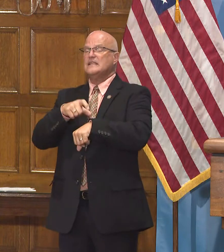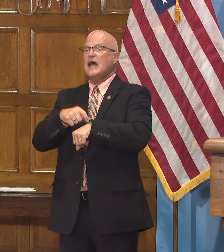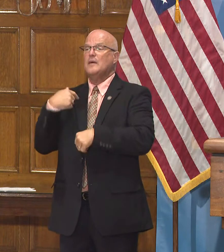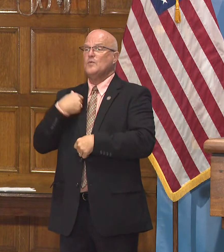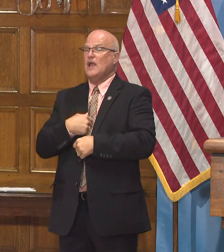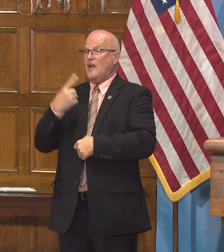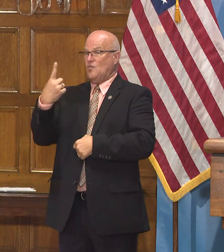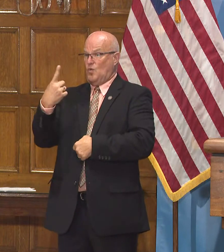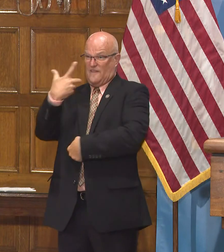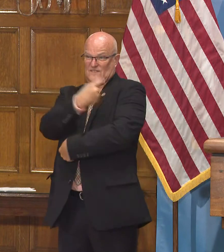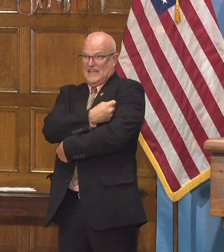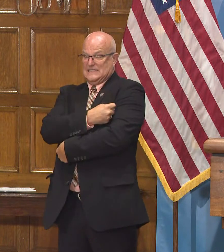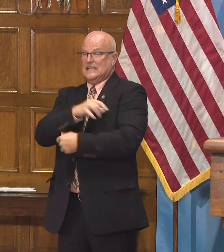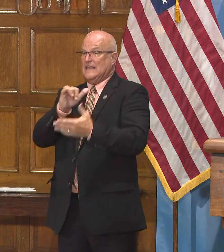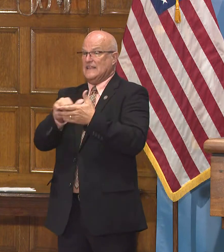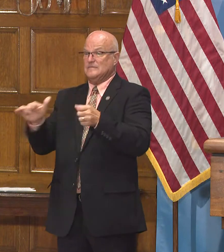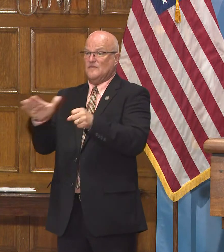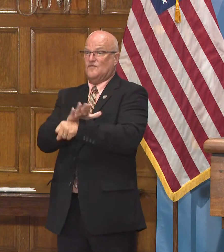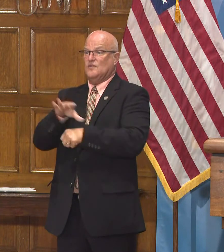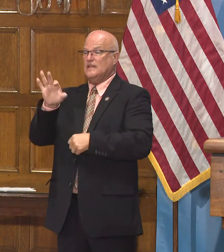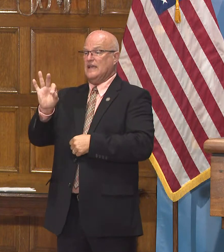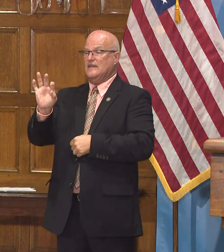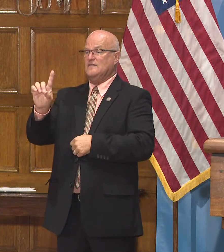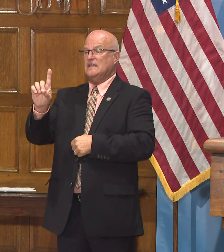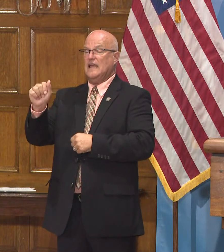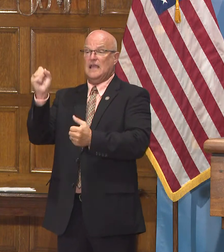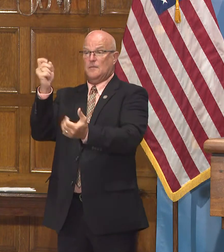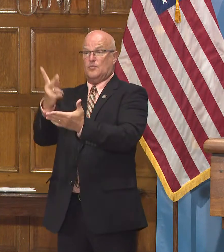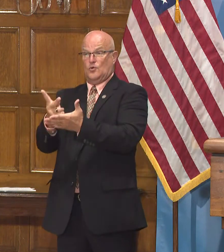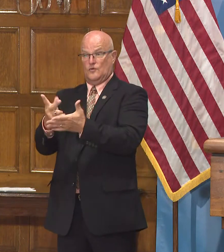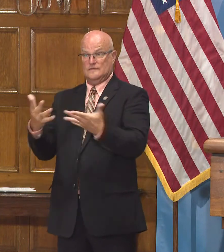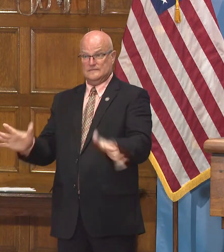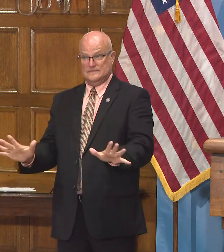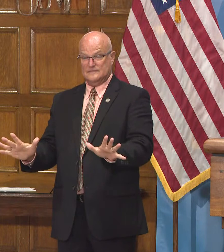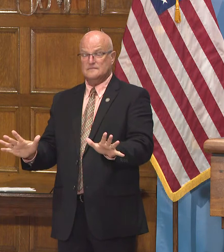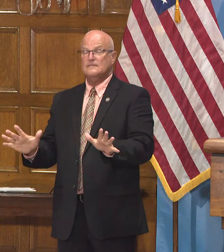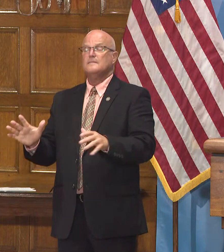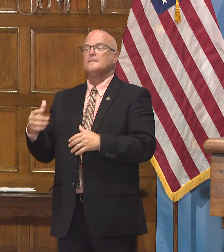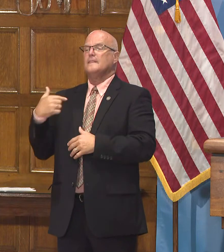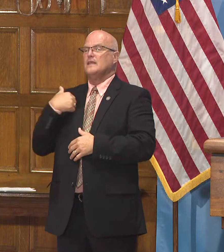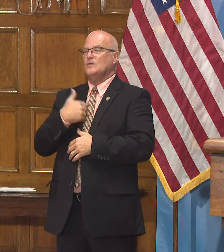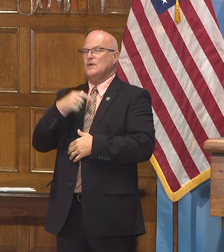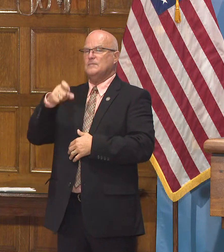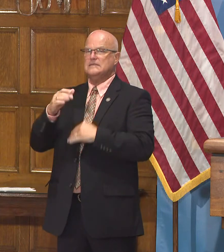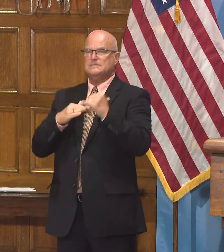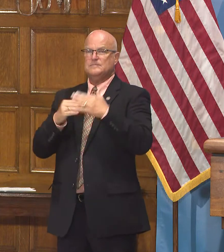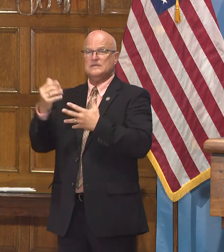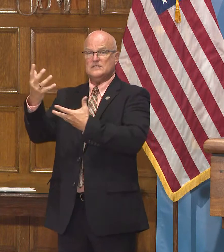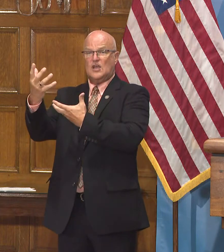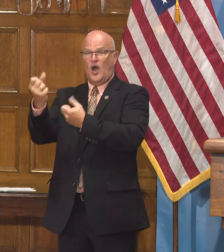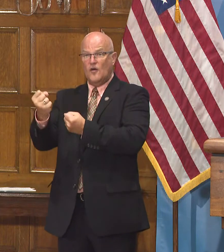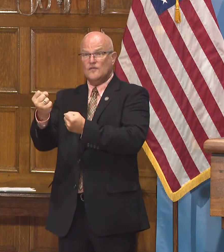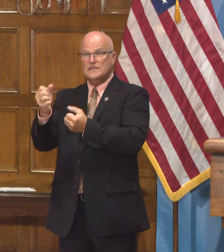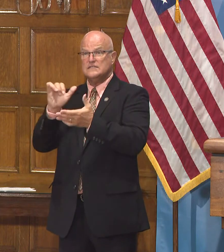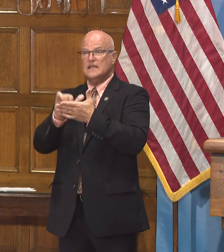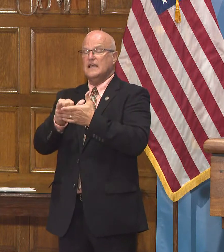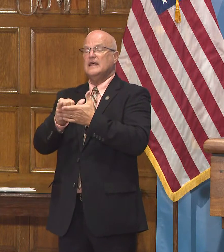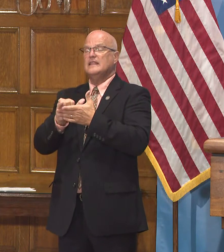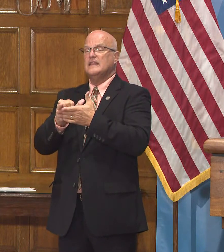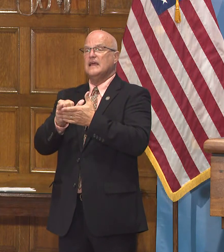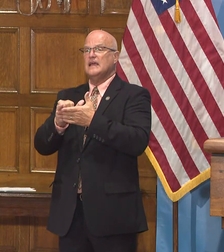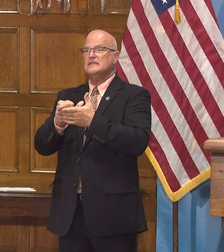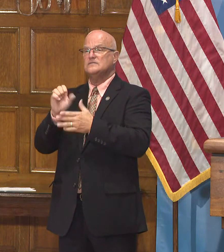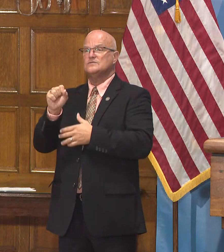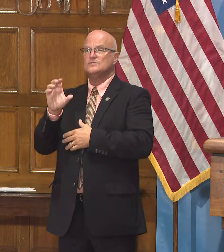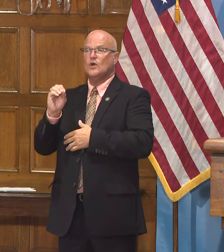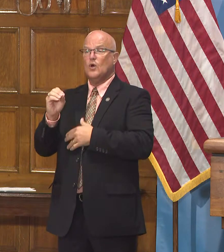have one vaccine that's been fully FDA approved. We've got to build more confidence.